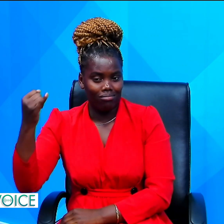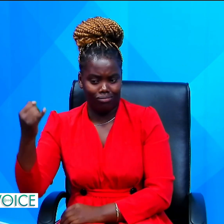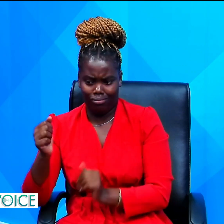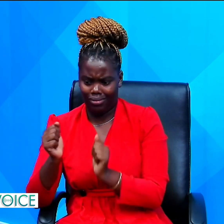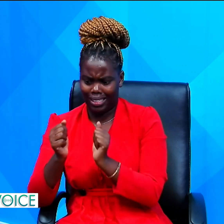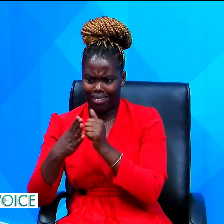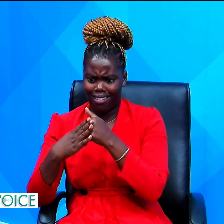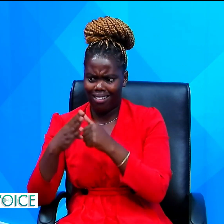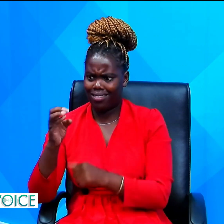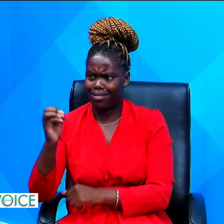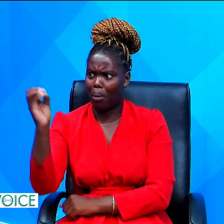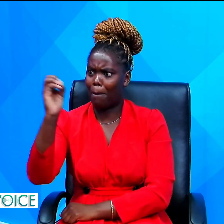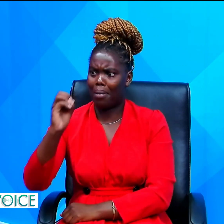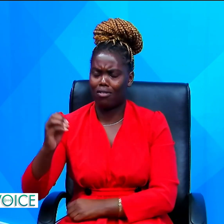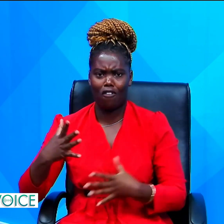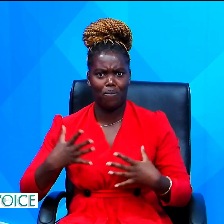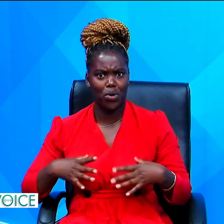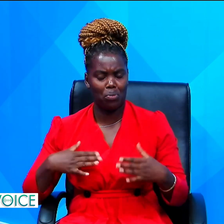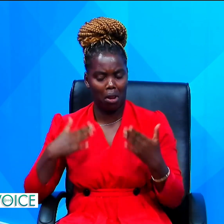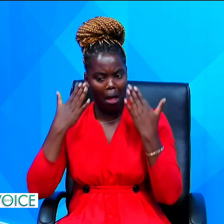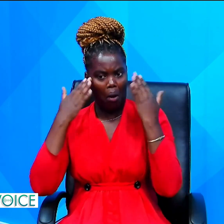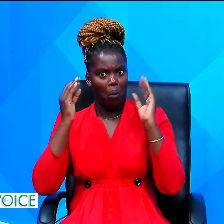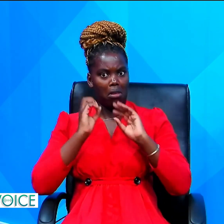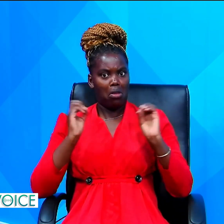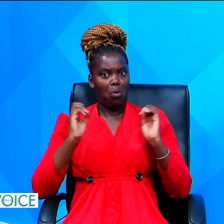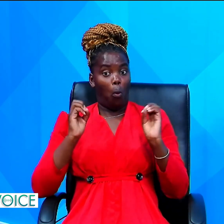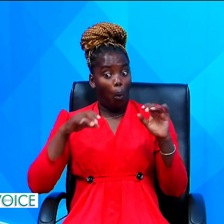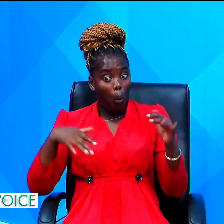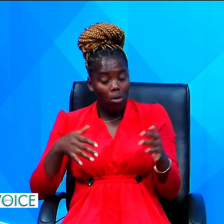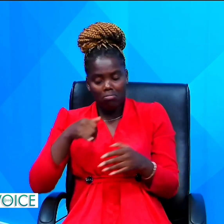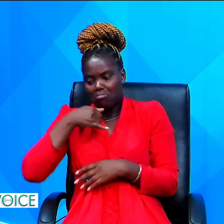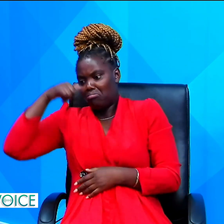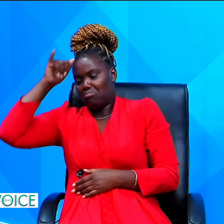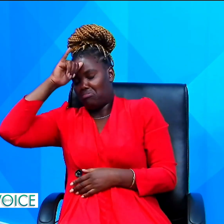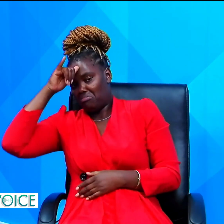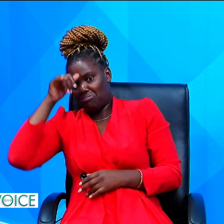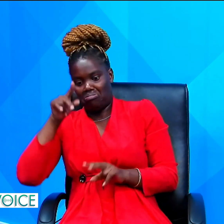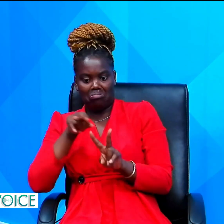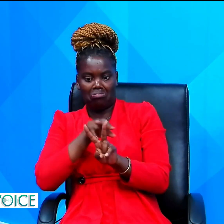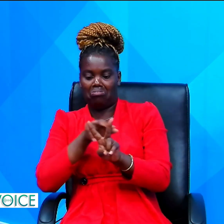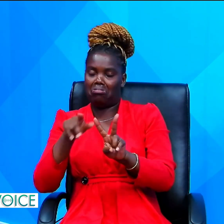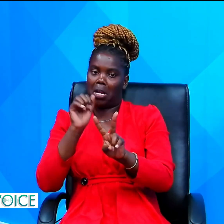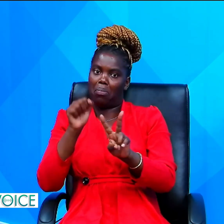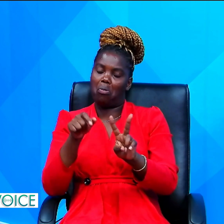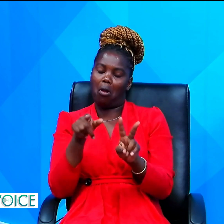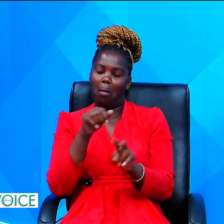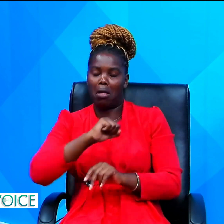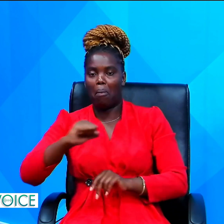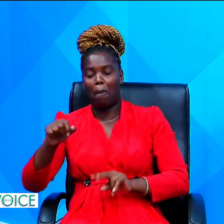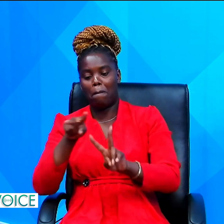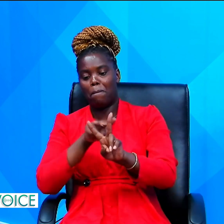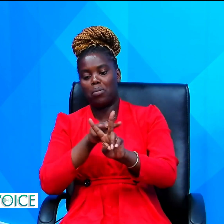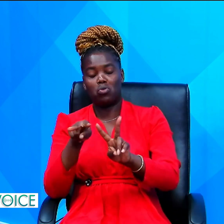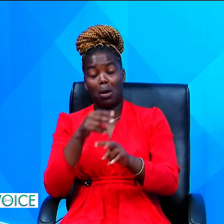accommodates every person. A lot of people, 90% of people in the world, they have it, but they are not aware.